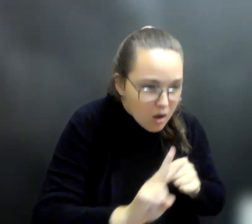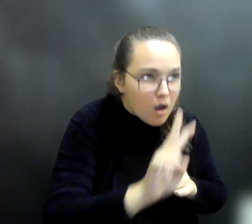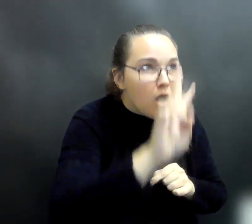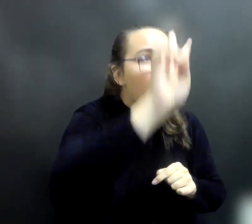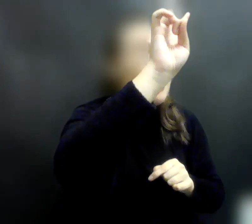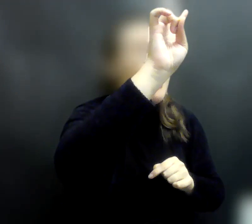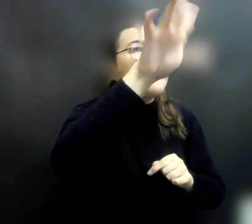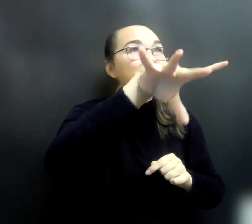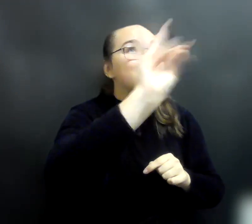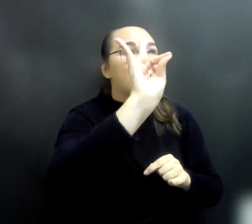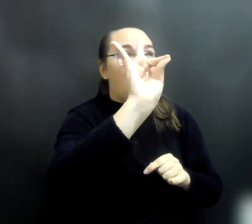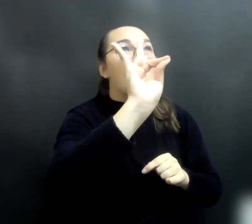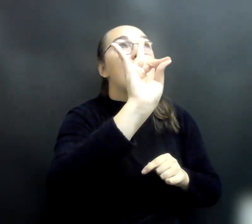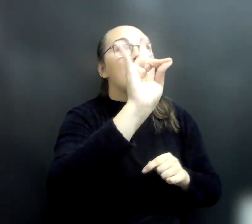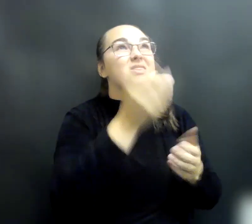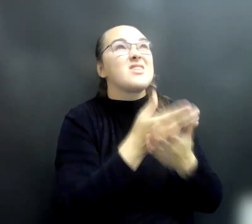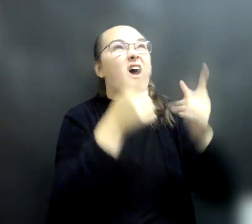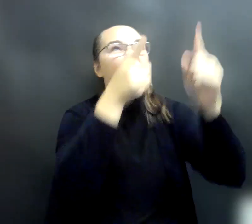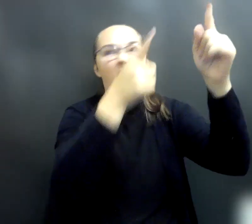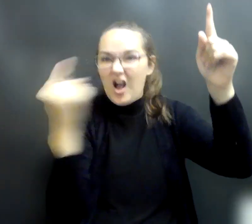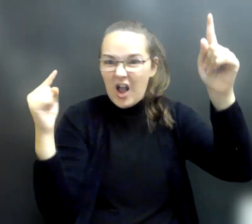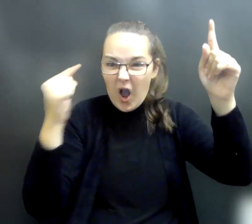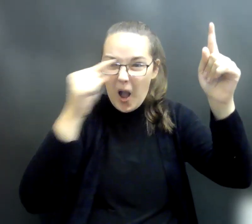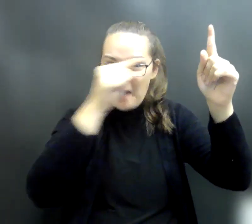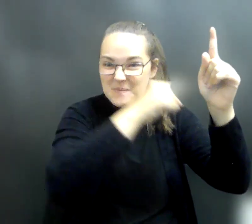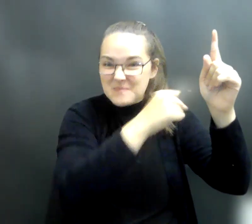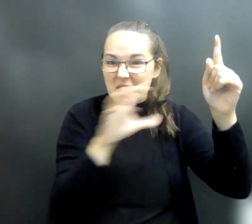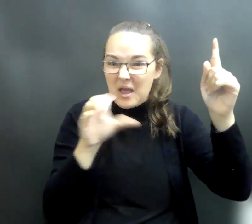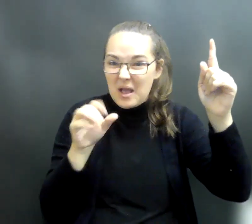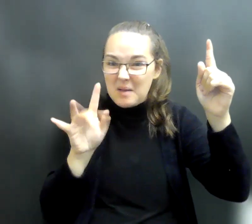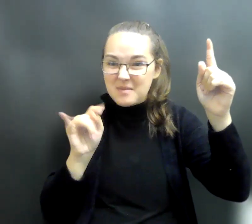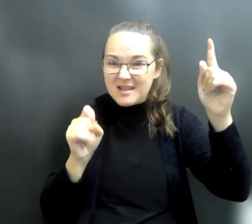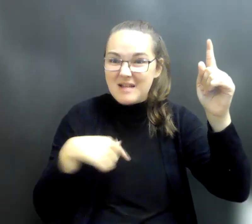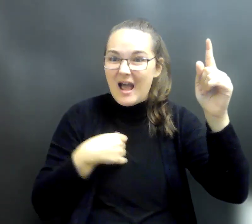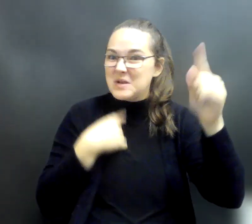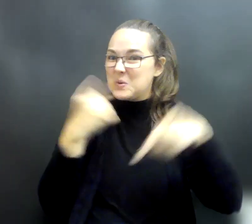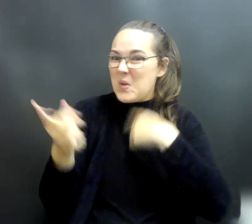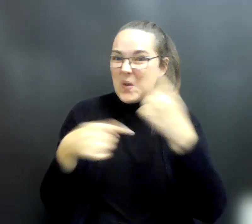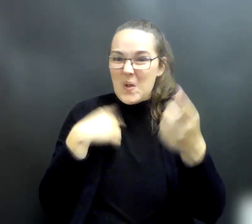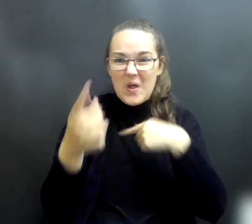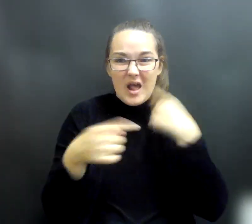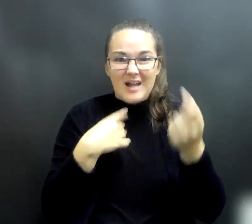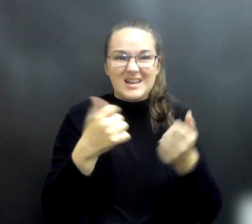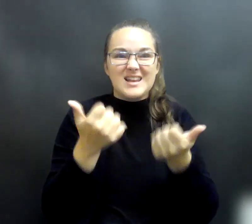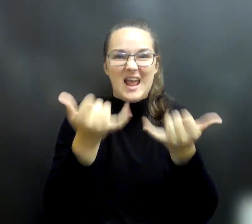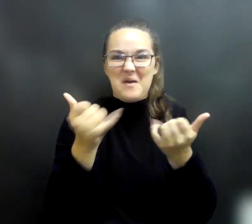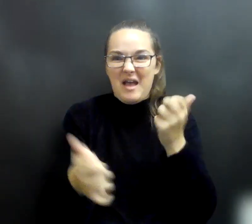the object. It was a comet. Now everyone is talking about my comet. They call it the